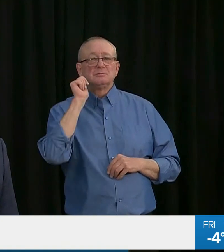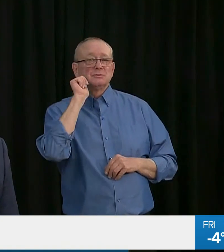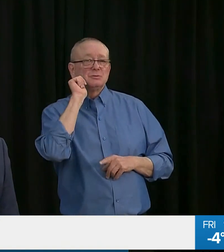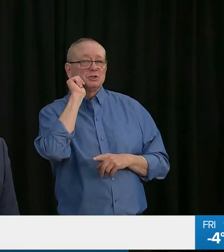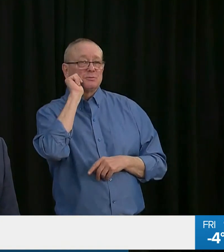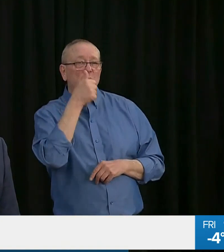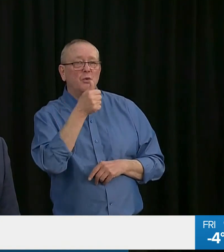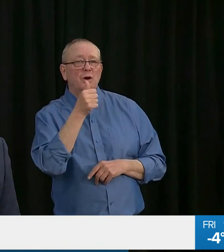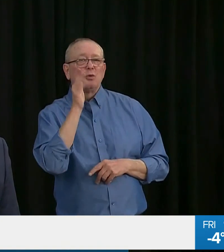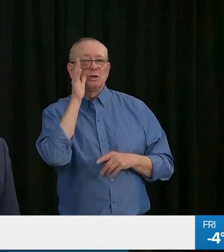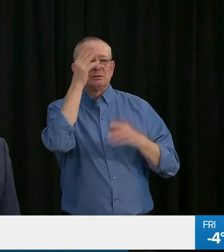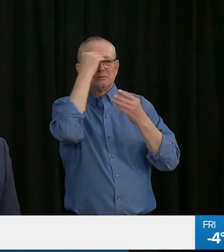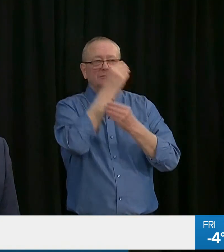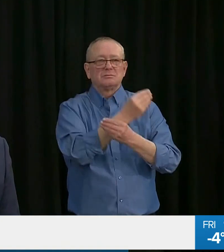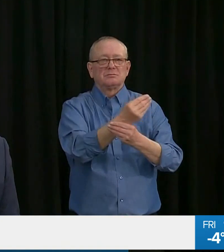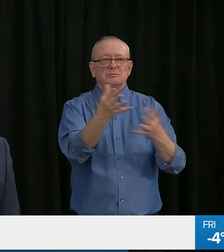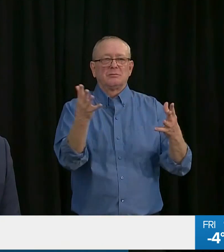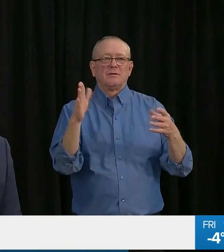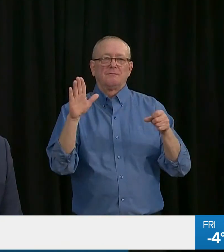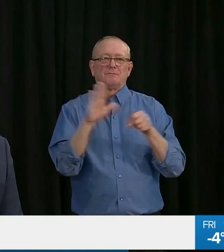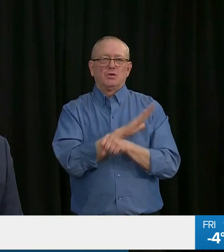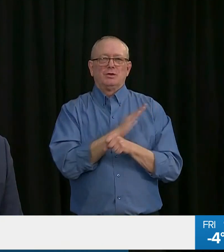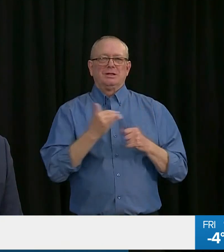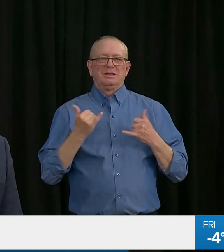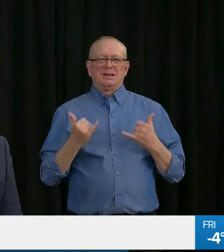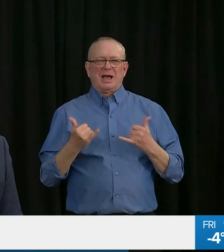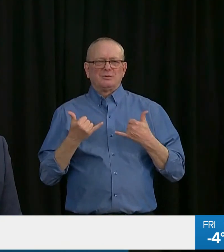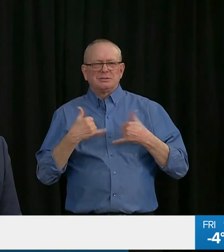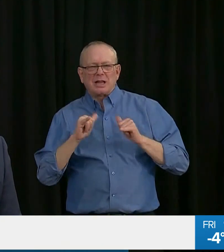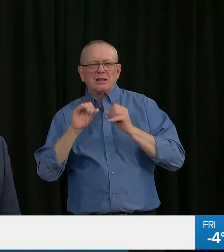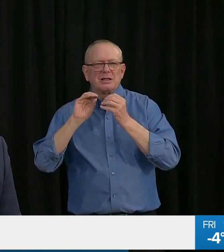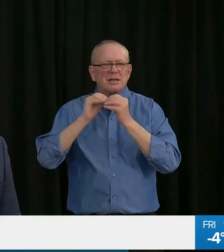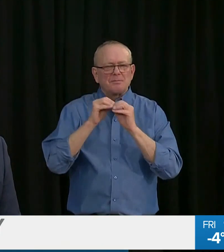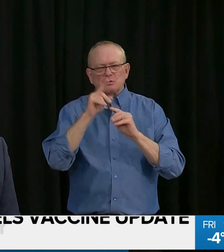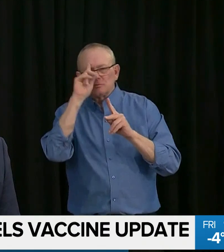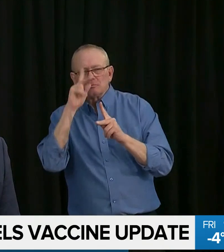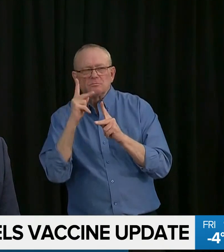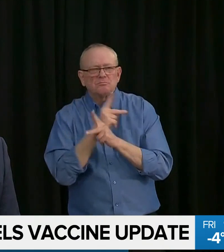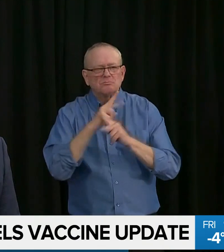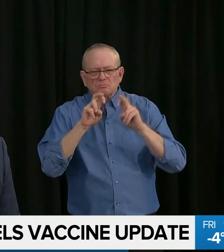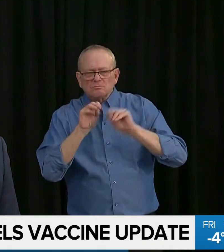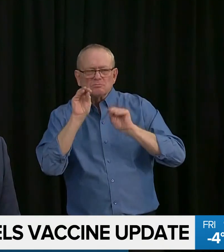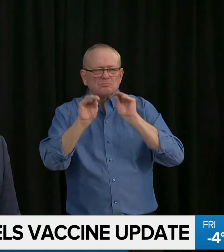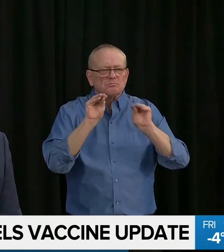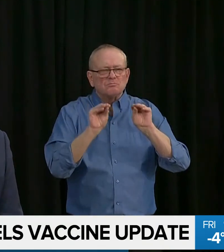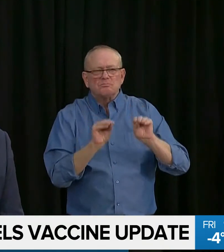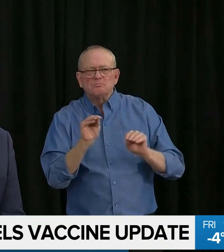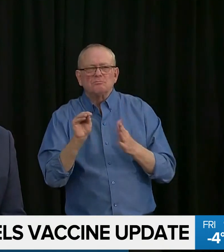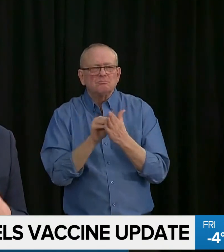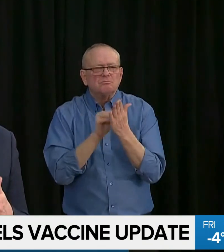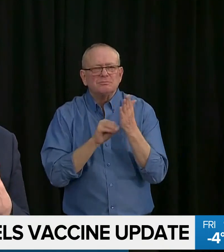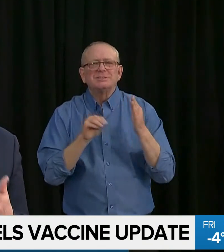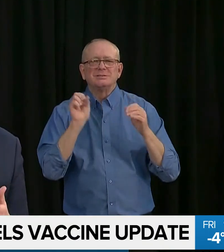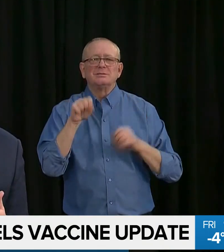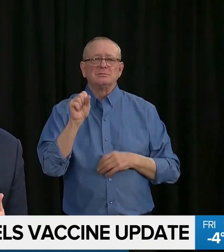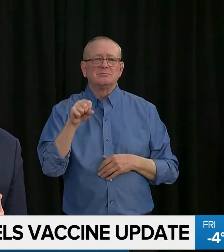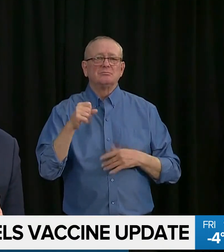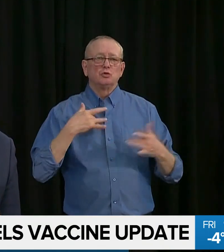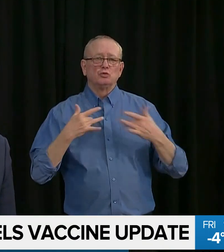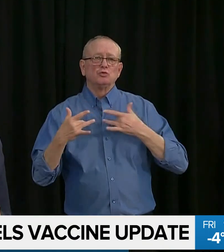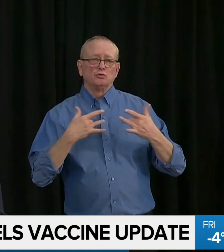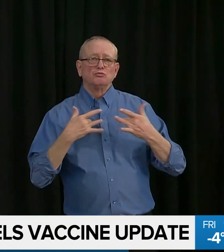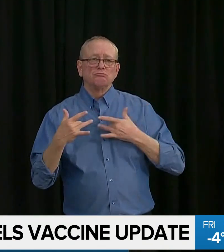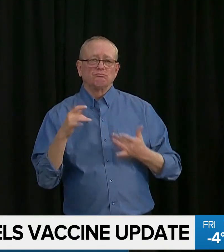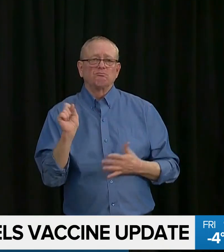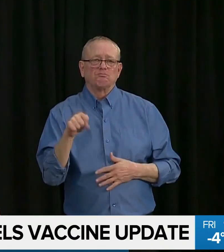our numbers and projections in that regard. But let me say that we are concerned that as we pick up the pace